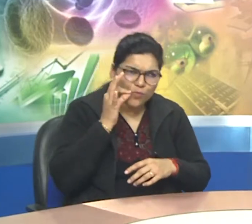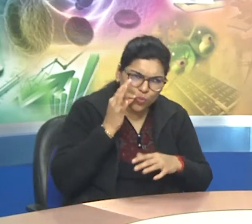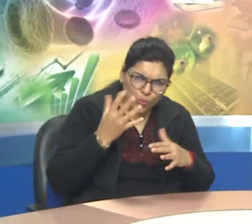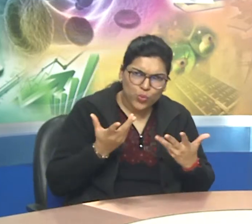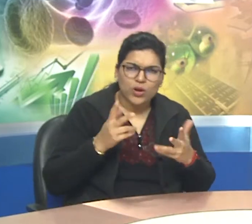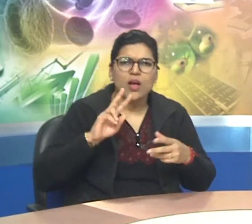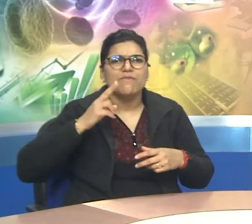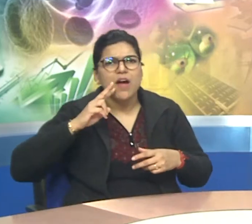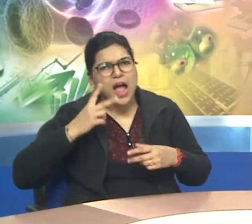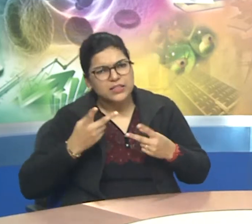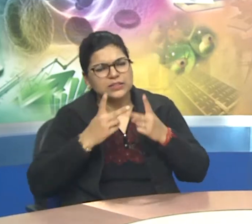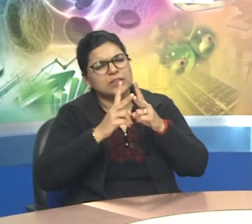Peels.